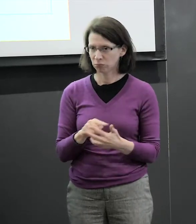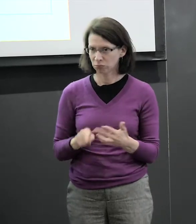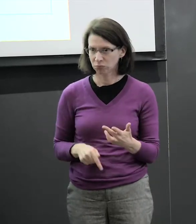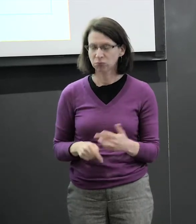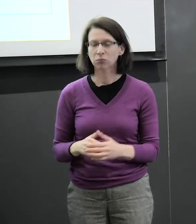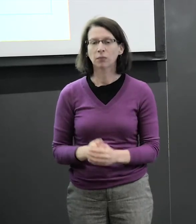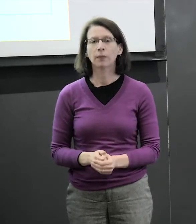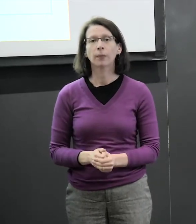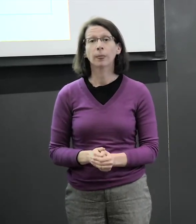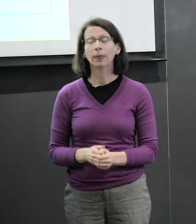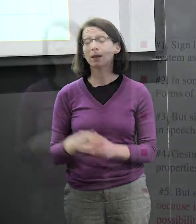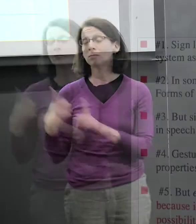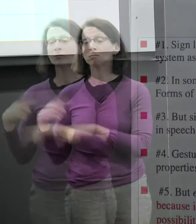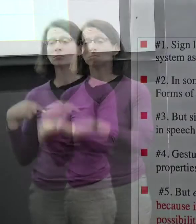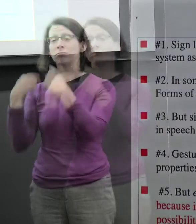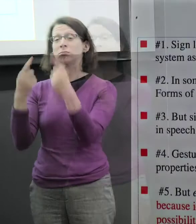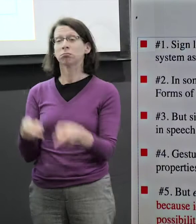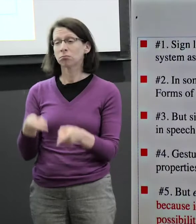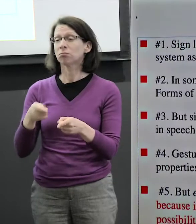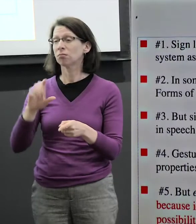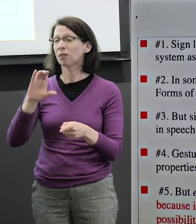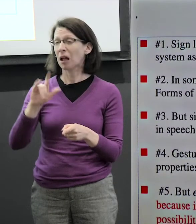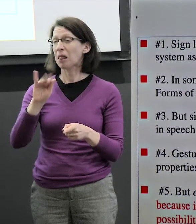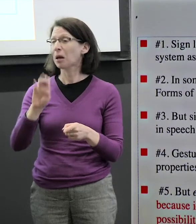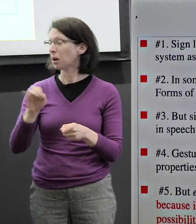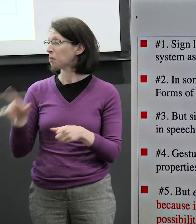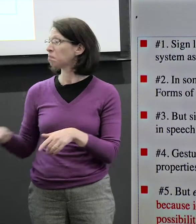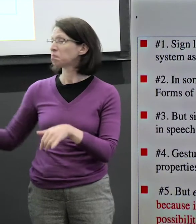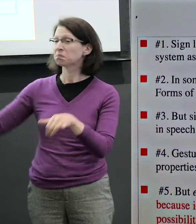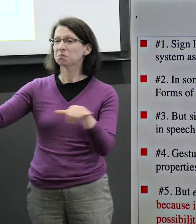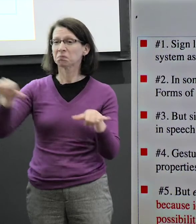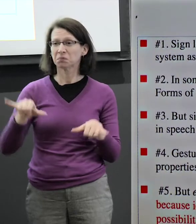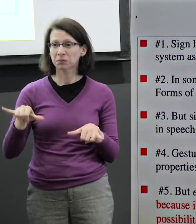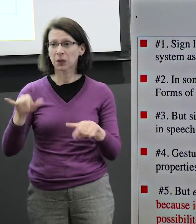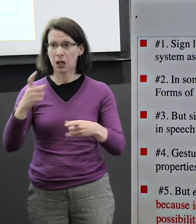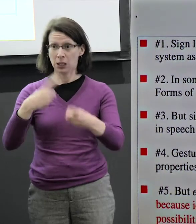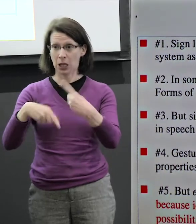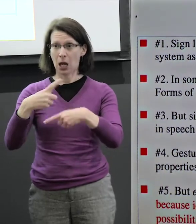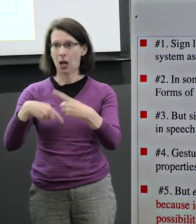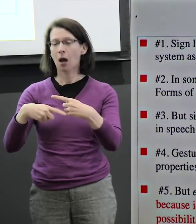A standard claim is that sign languages, or sign,